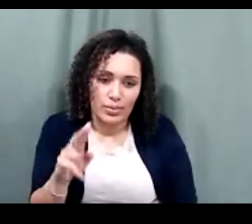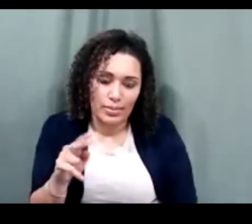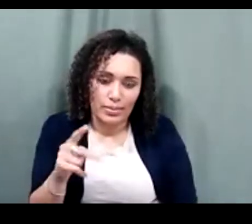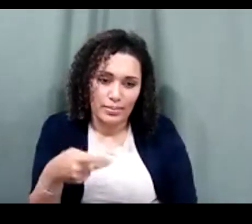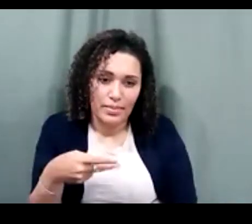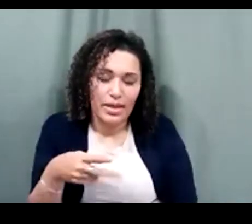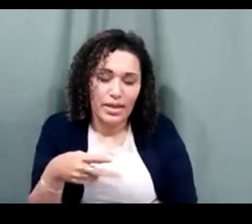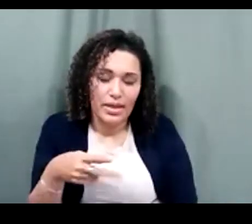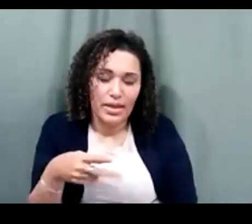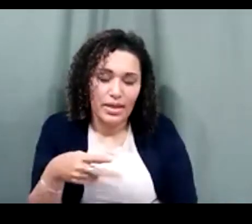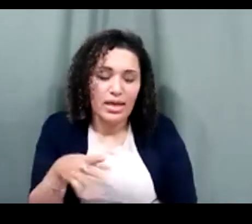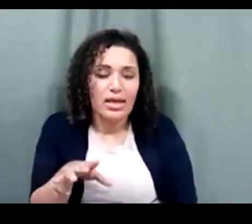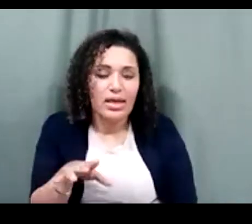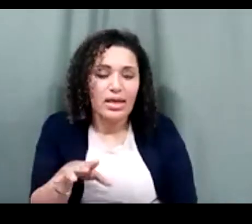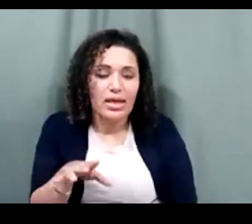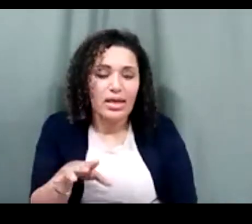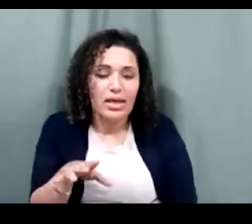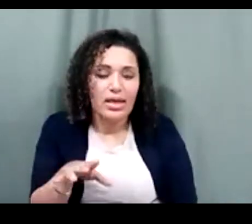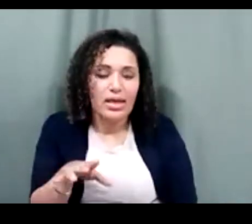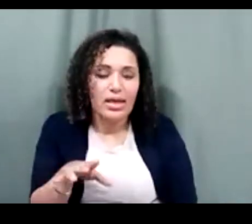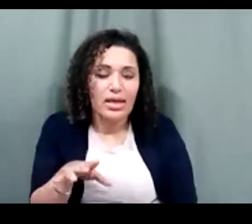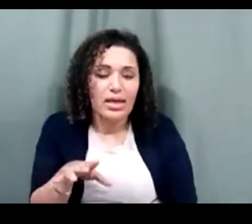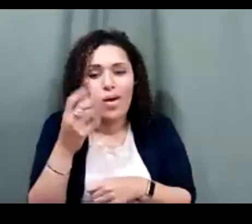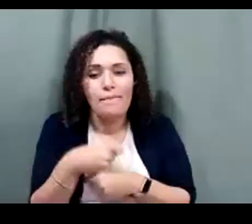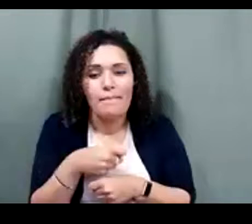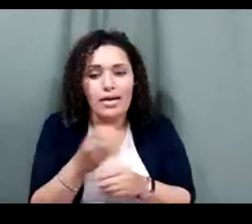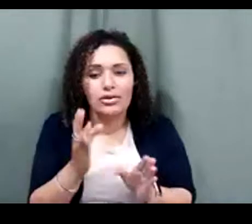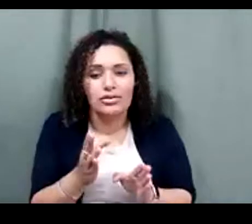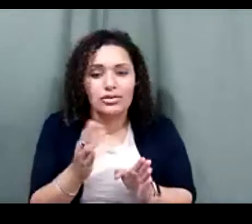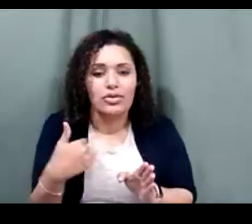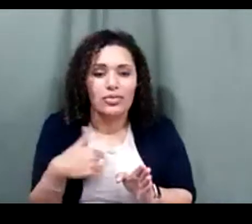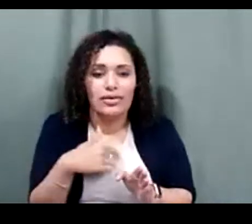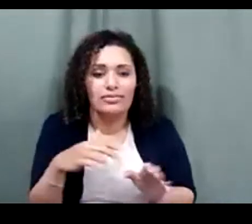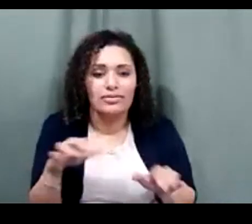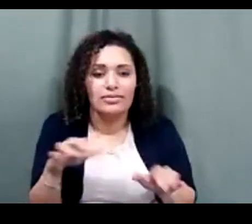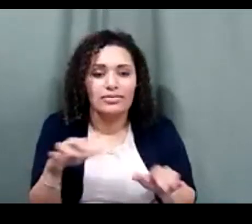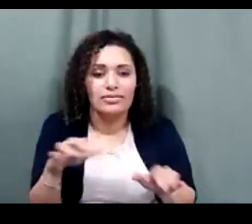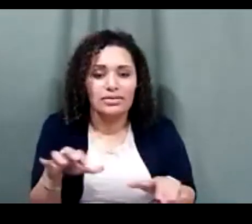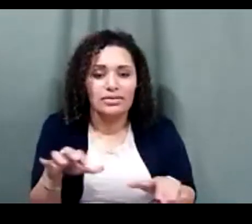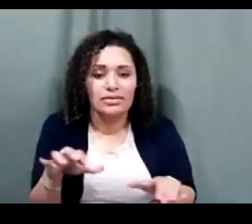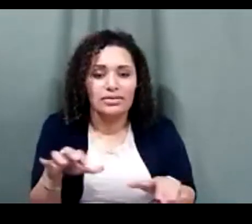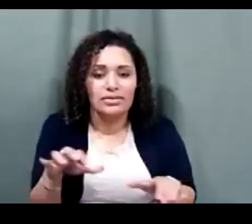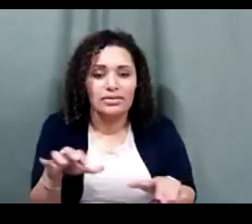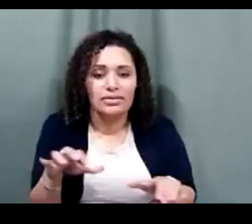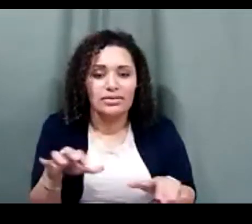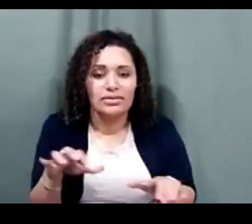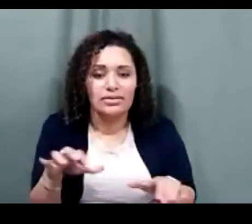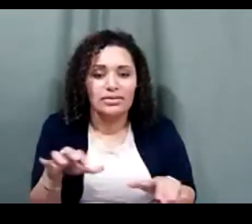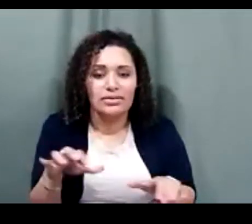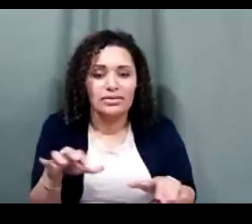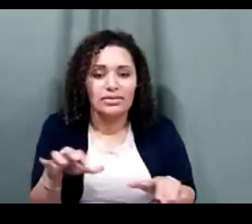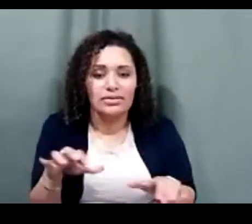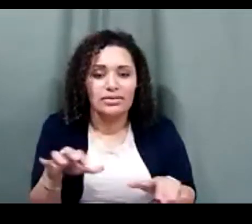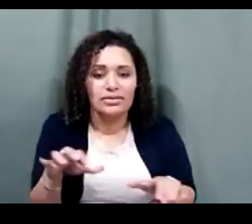world winemakers do, and we've done it sometimes, but not tried. Is you basically pick some grapes 3 days